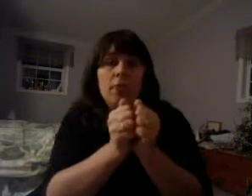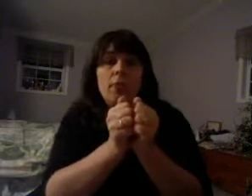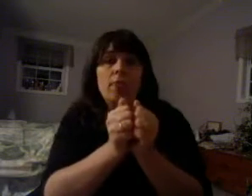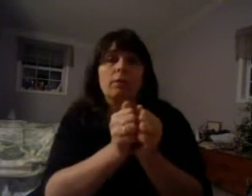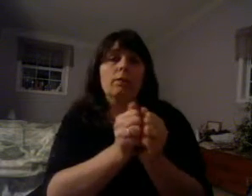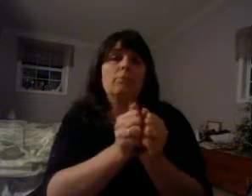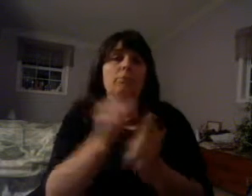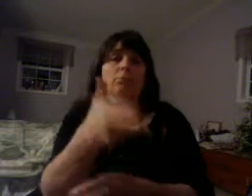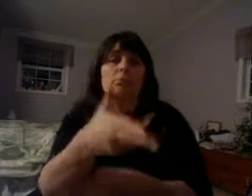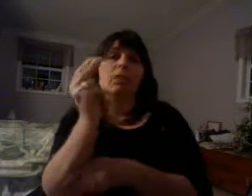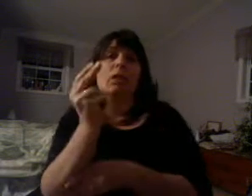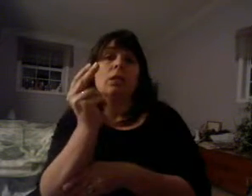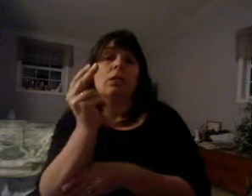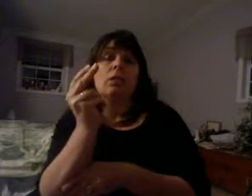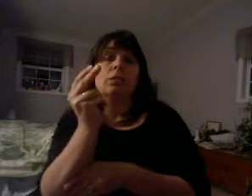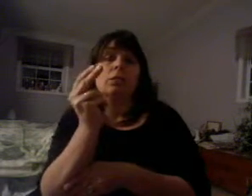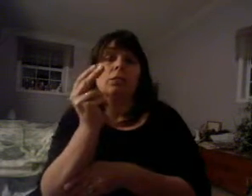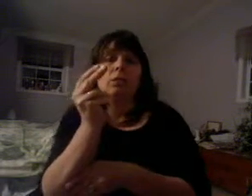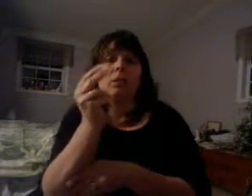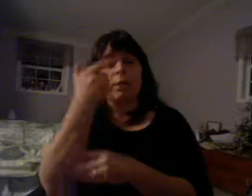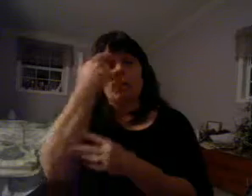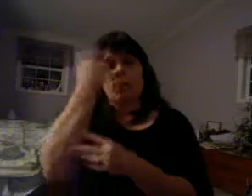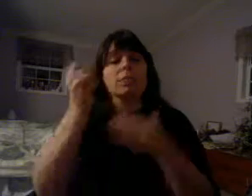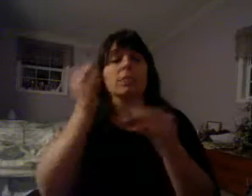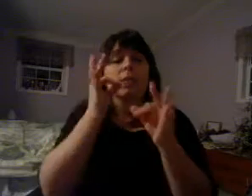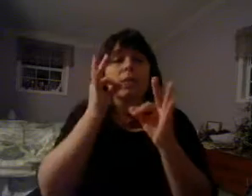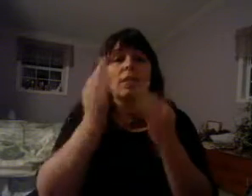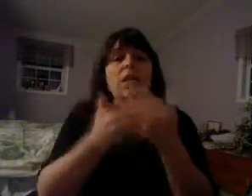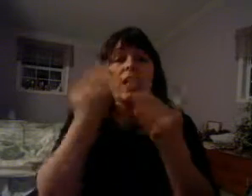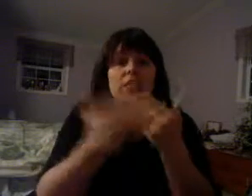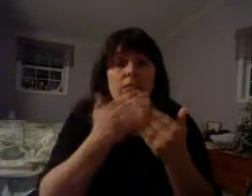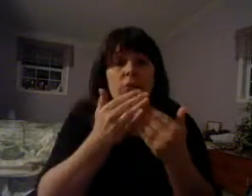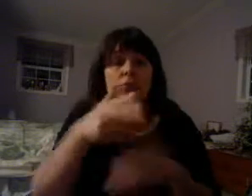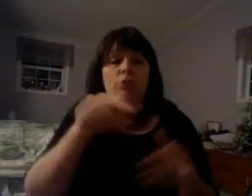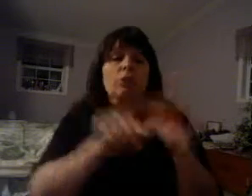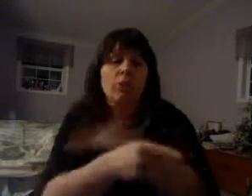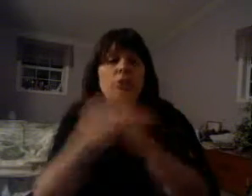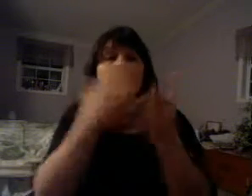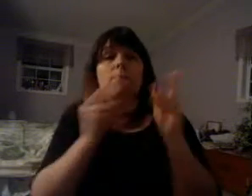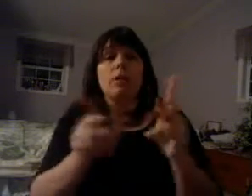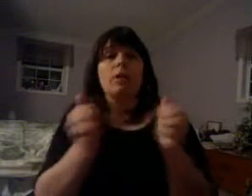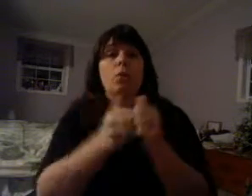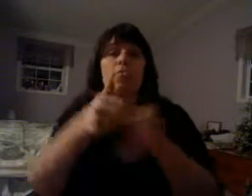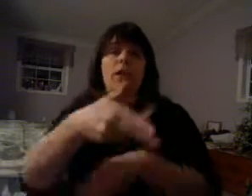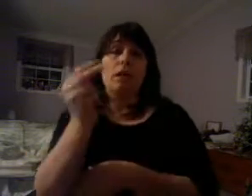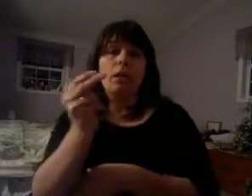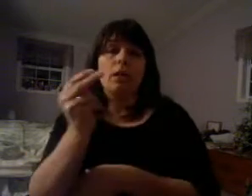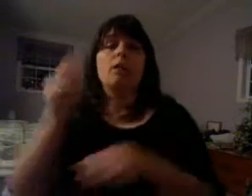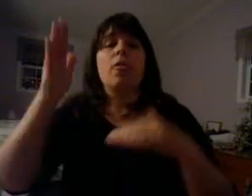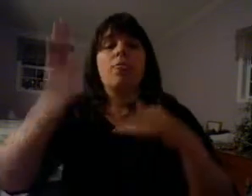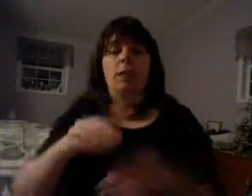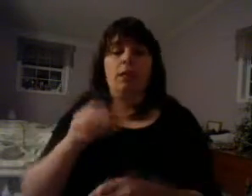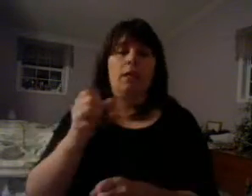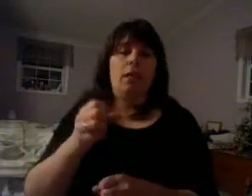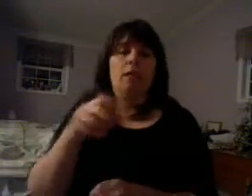a gun than it is with a knife, a club, or your own hands. Nationally, about 65% of all homicides involve